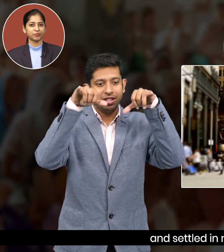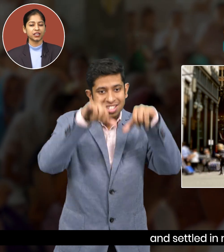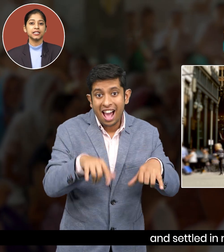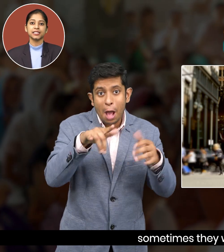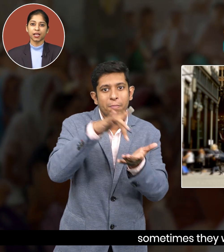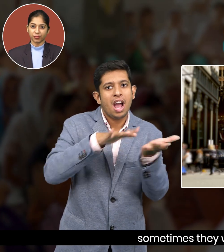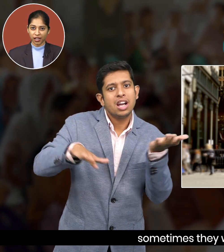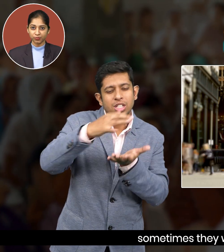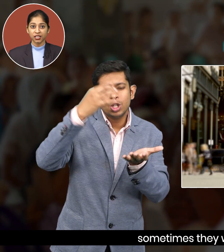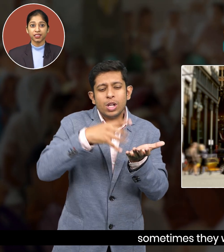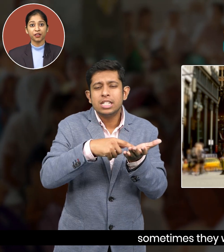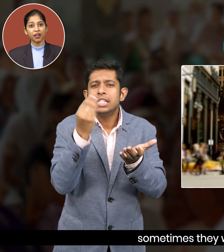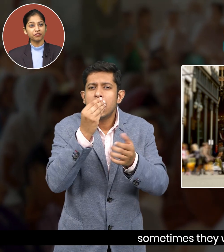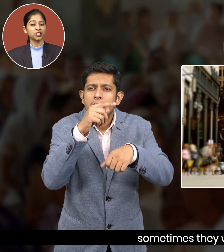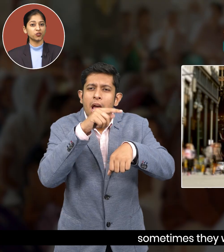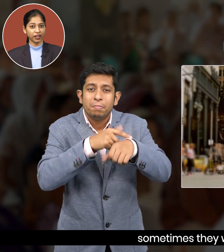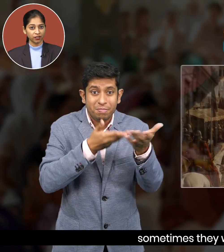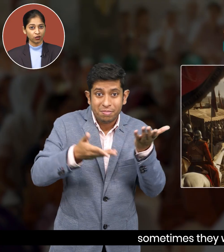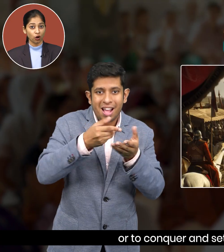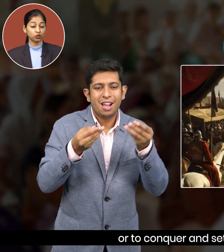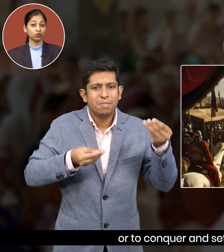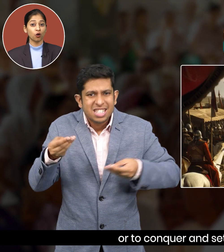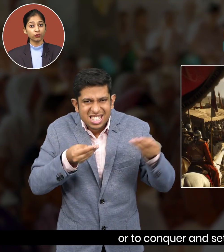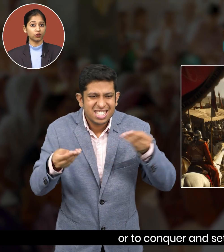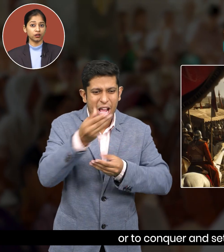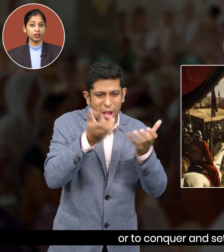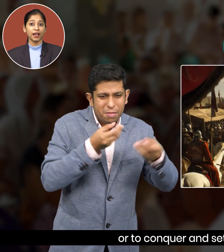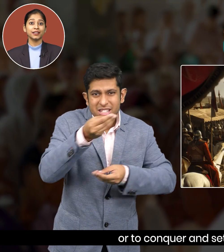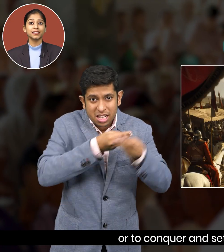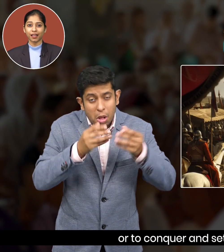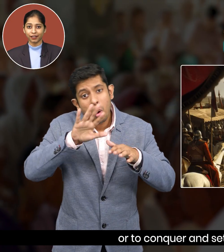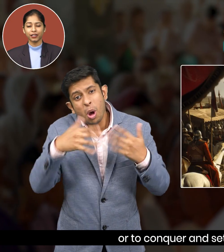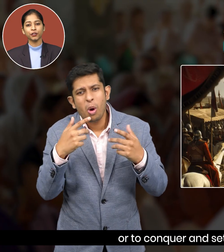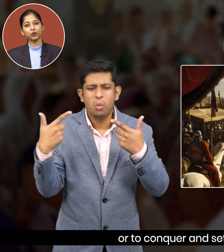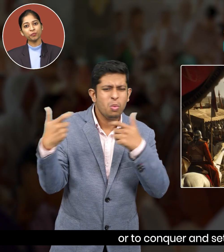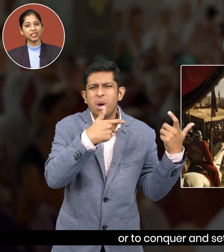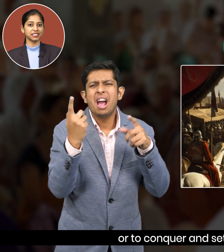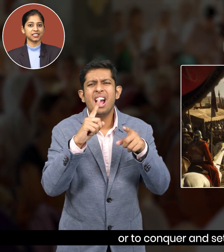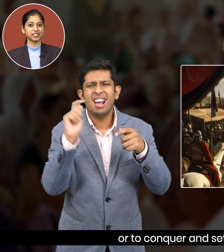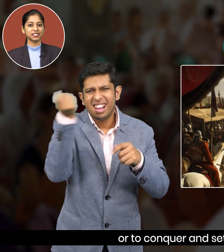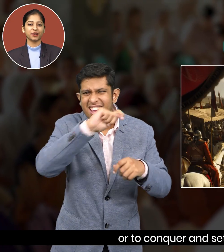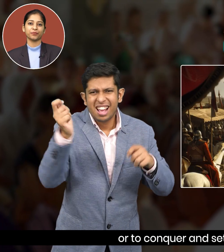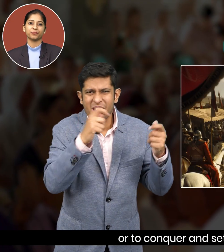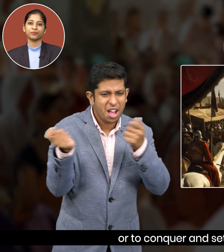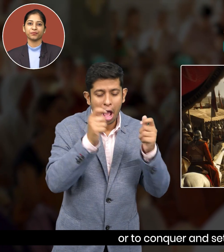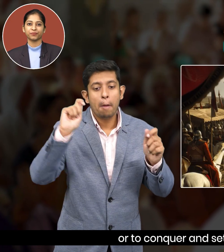places. Sometimes they went for trade or to conquer and settle in new